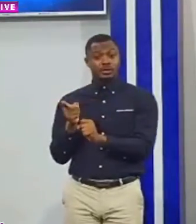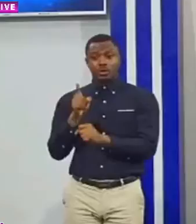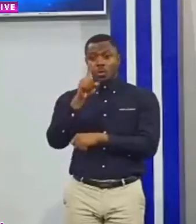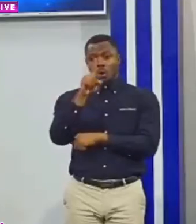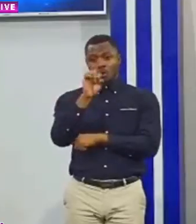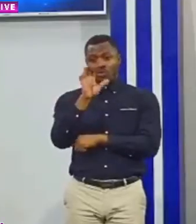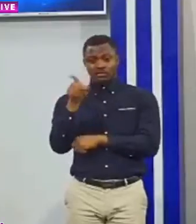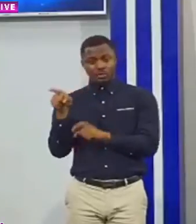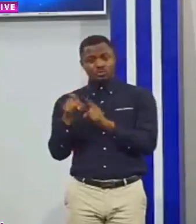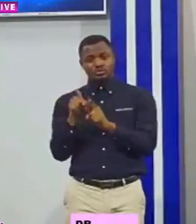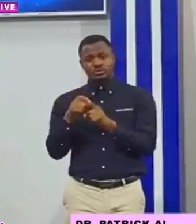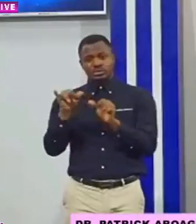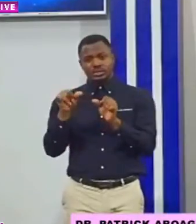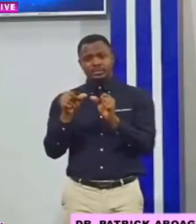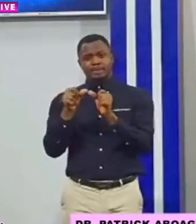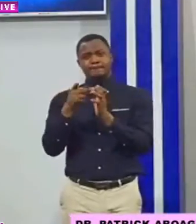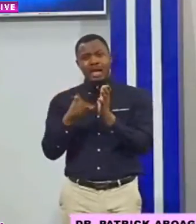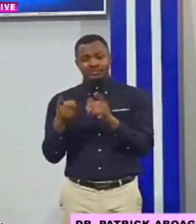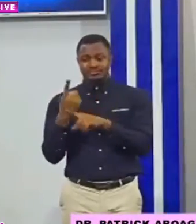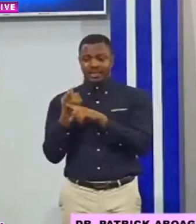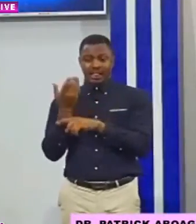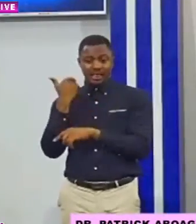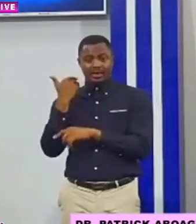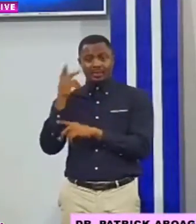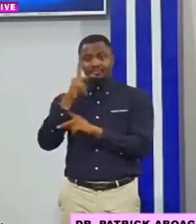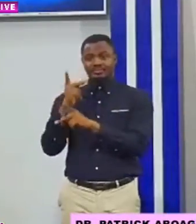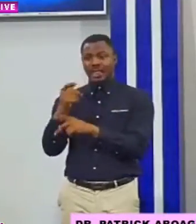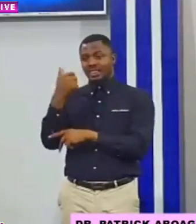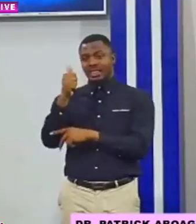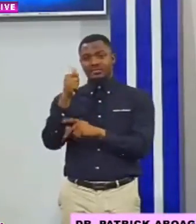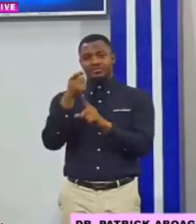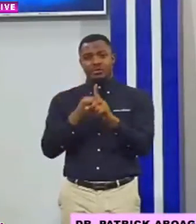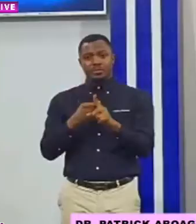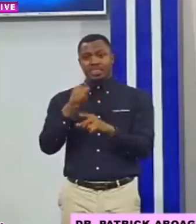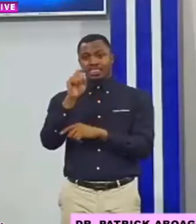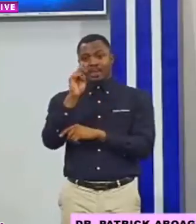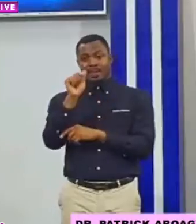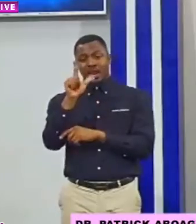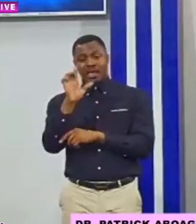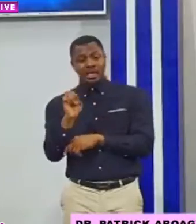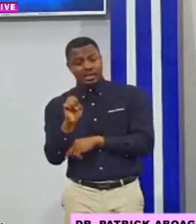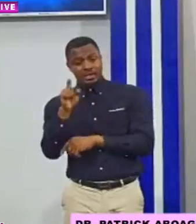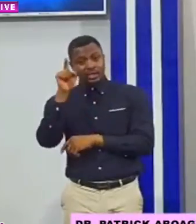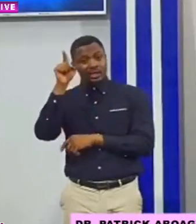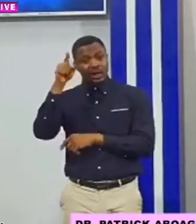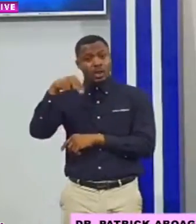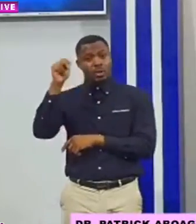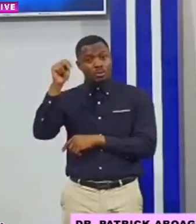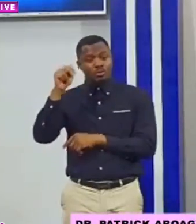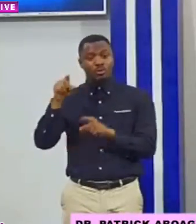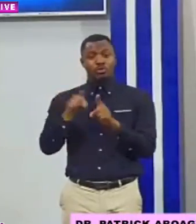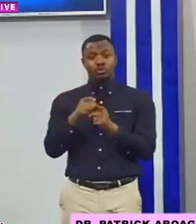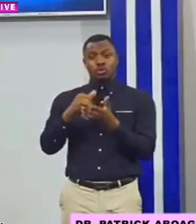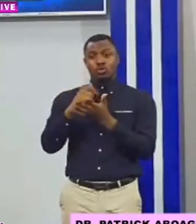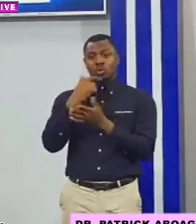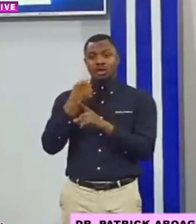105 still remains part of the earlier quarantine, 10 from the quarantine in Tamale, and those